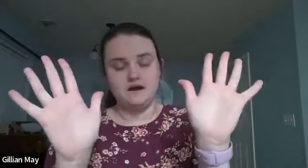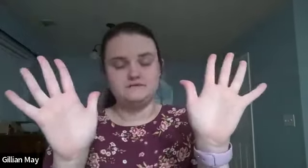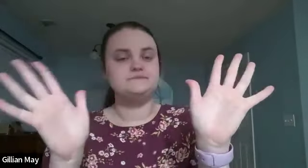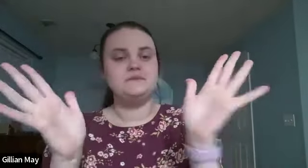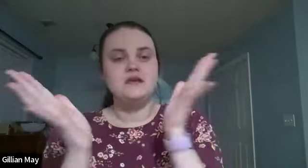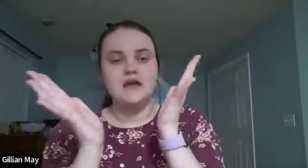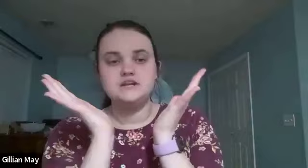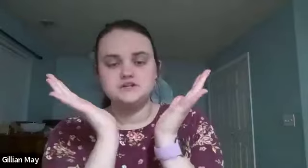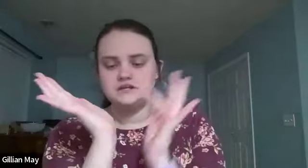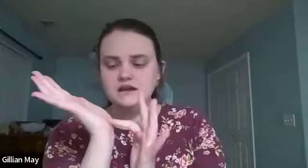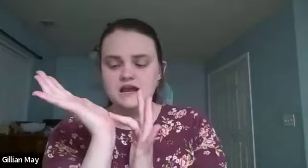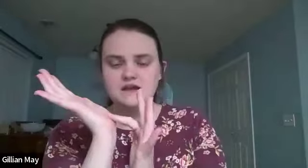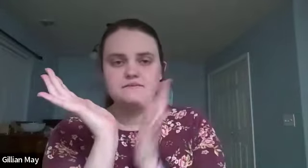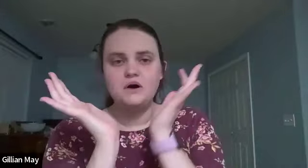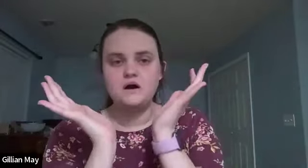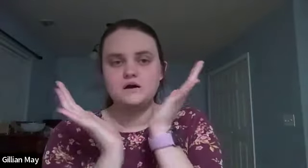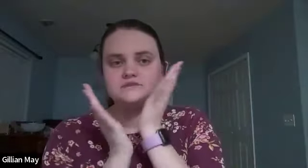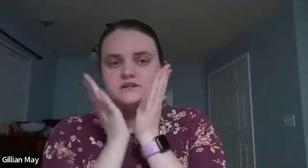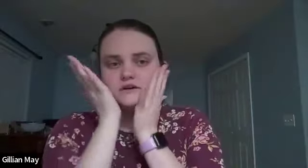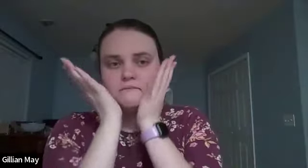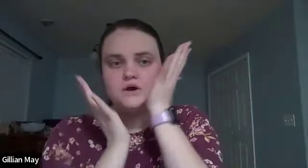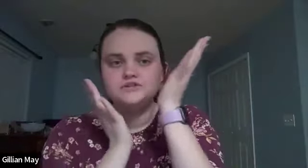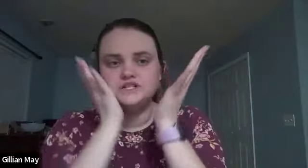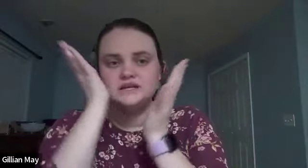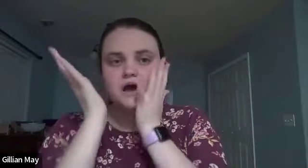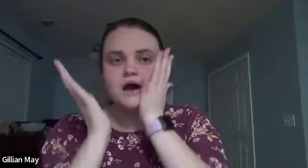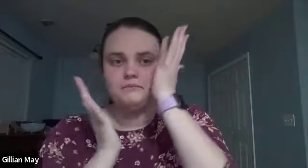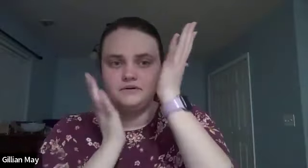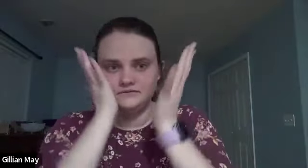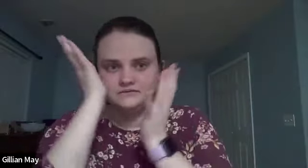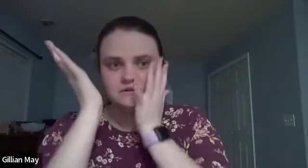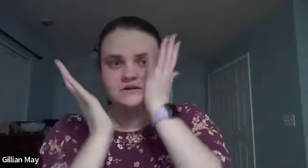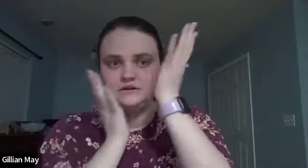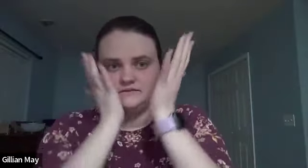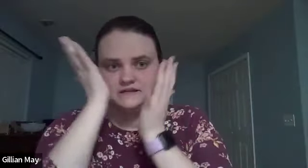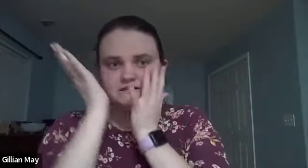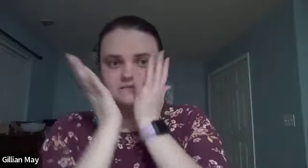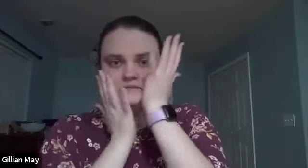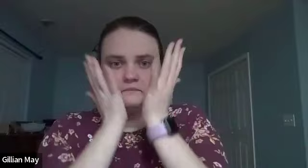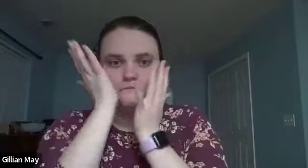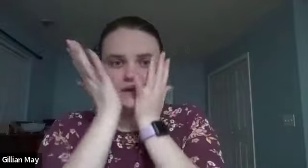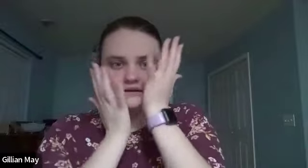fives. And you're going to kind of have the palms and you're going to motion them up your face.